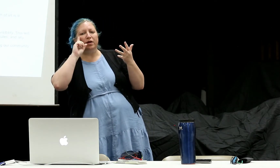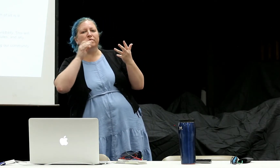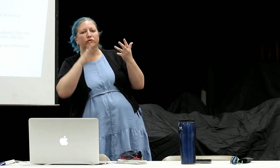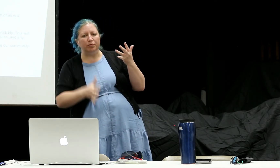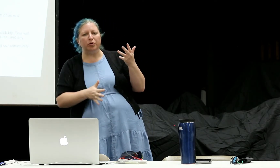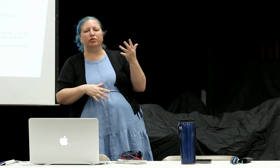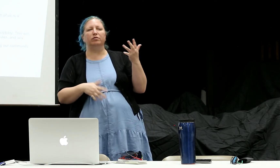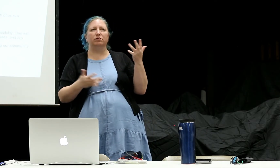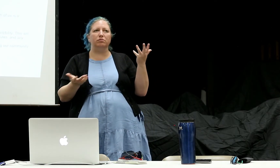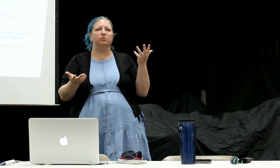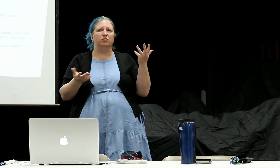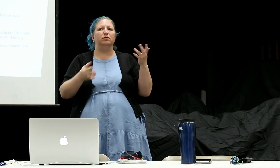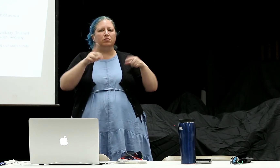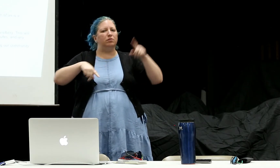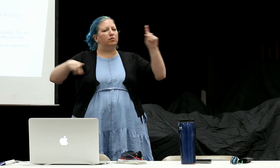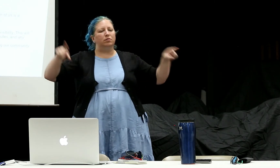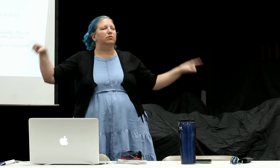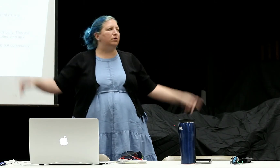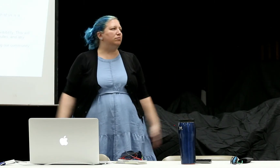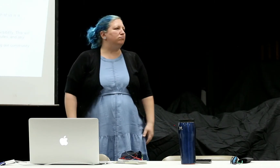You want to make a comment? Okay, sure.